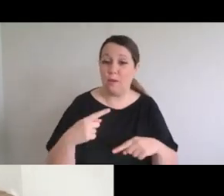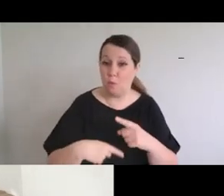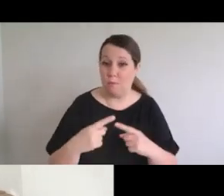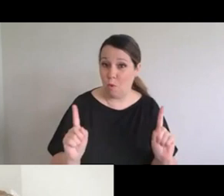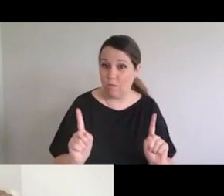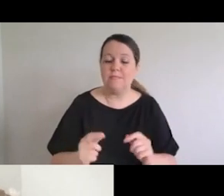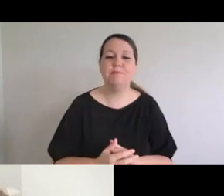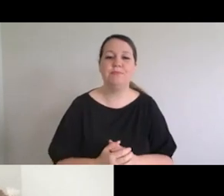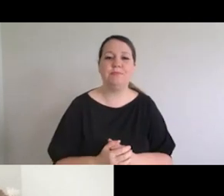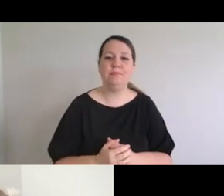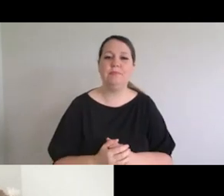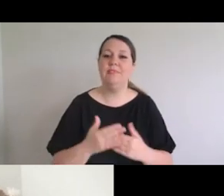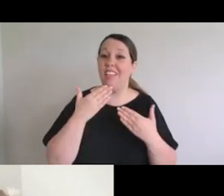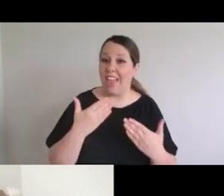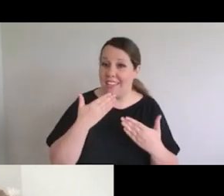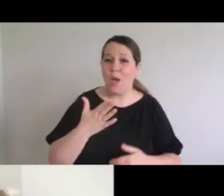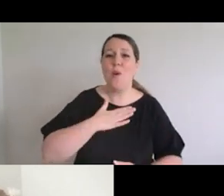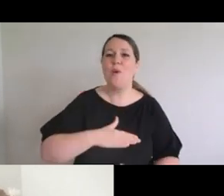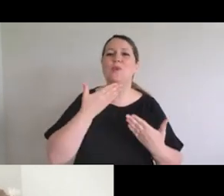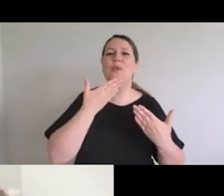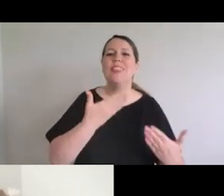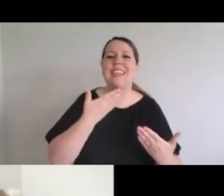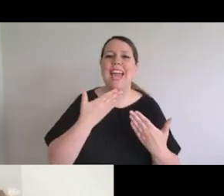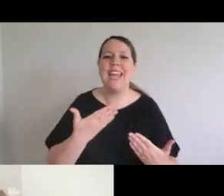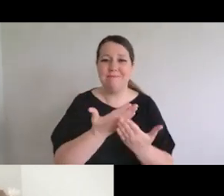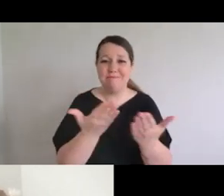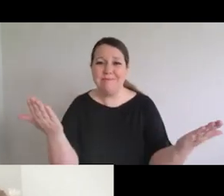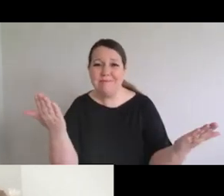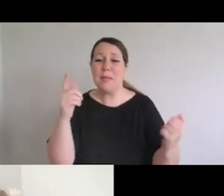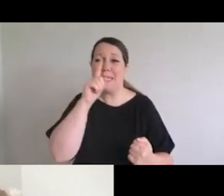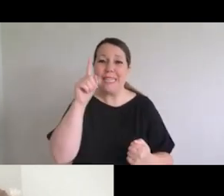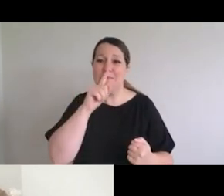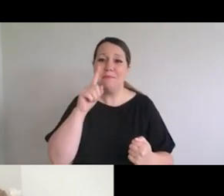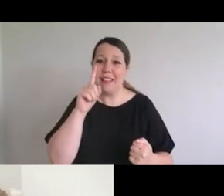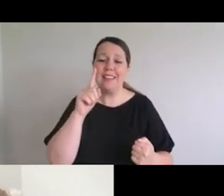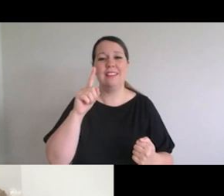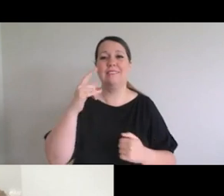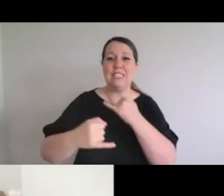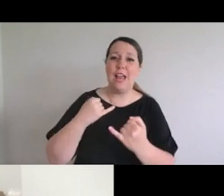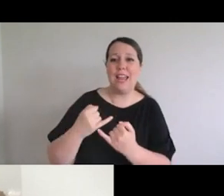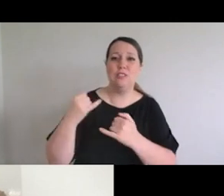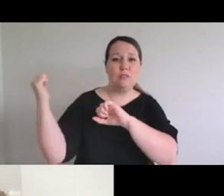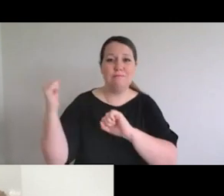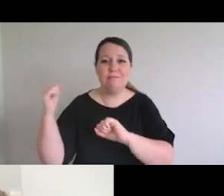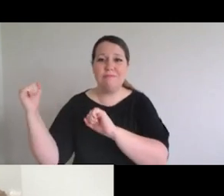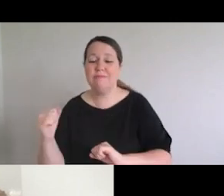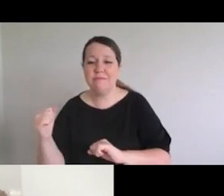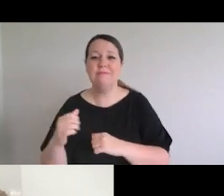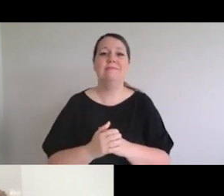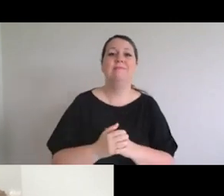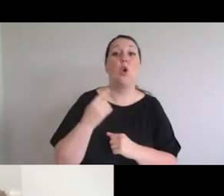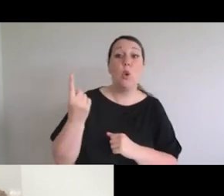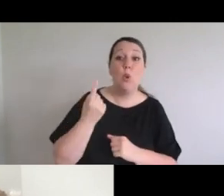to thank our speakers from across the oceans, David and Anya, for reminding